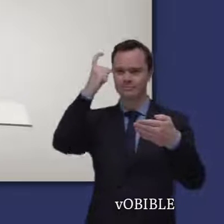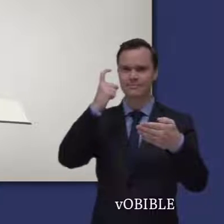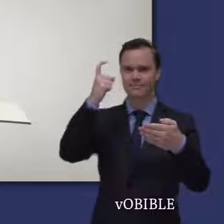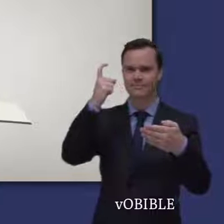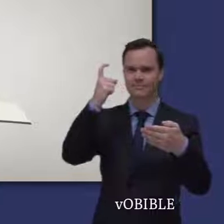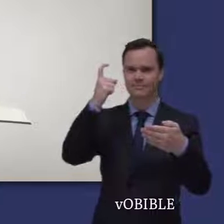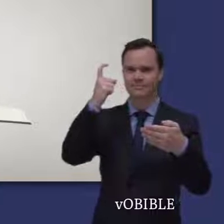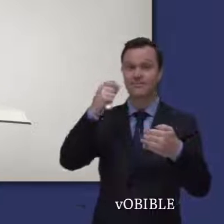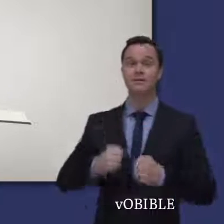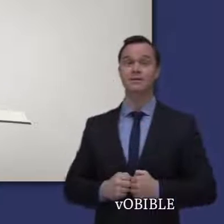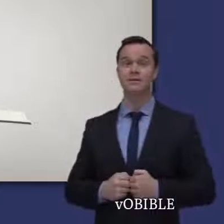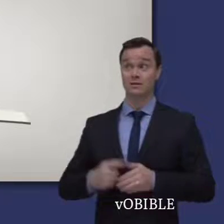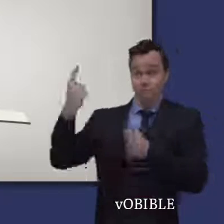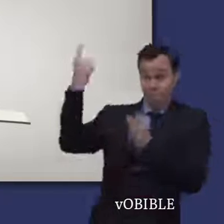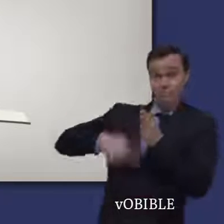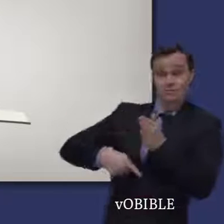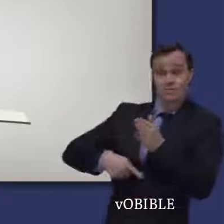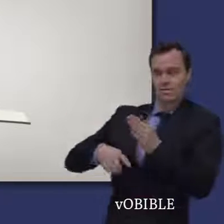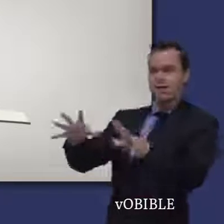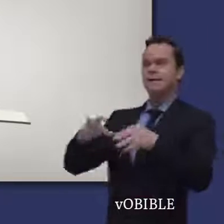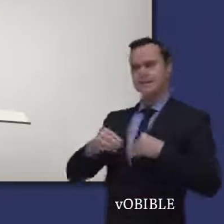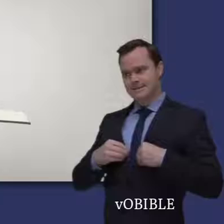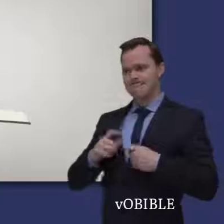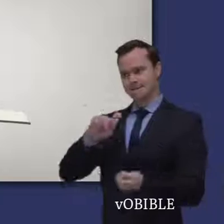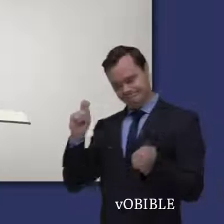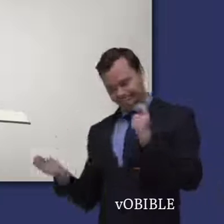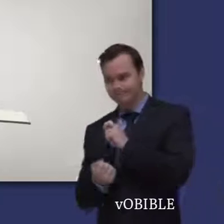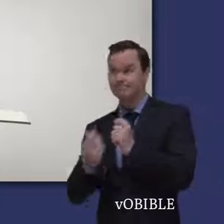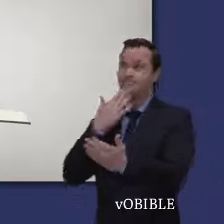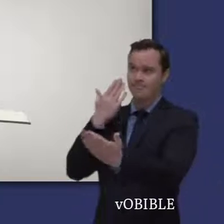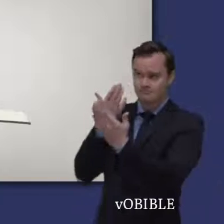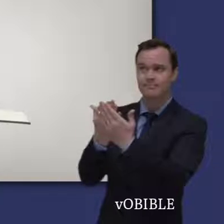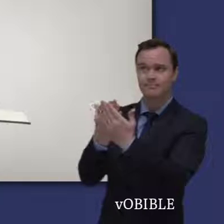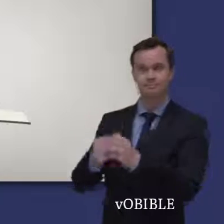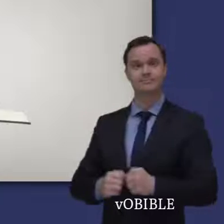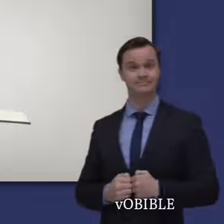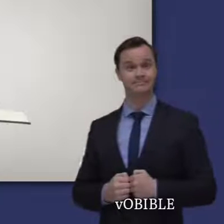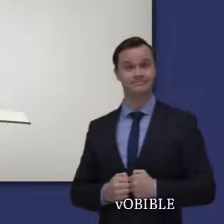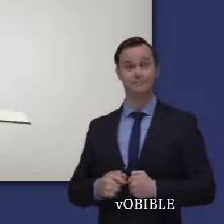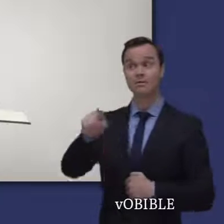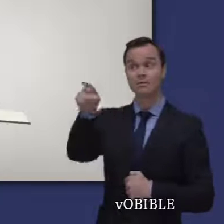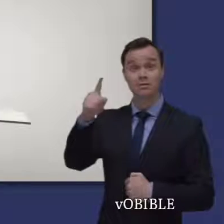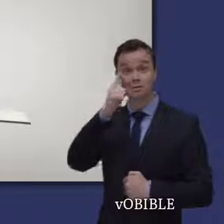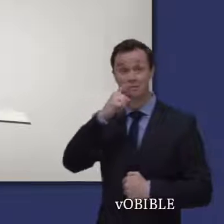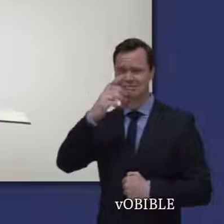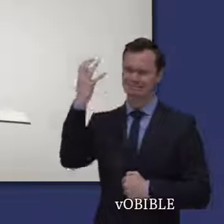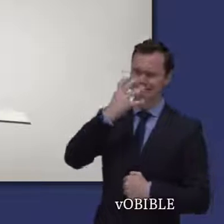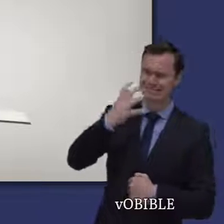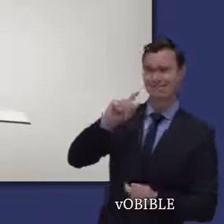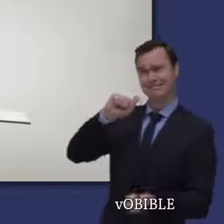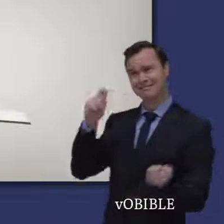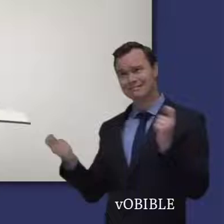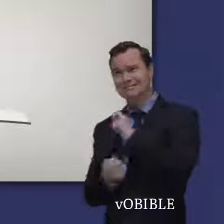As you read the book of Jonah, note how Jonah accepted correction and fulfilled his assignment, how Jehovah